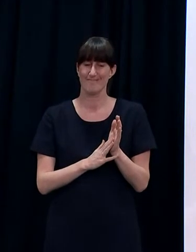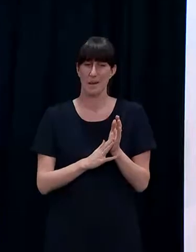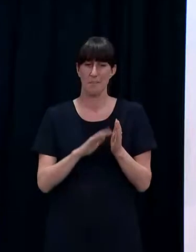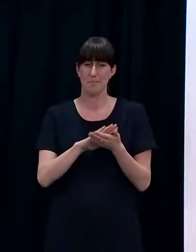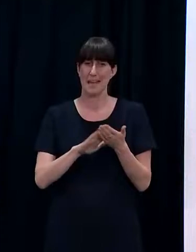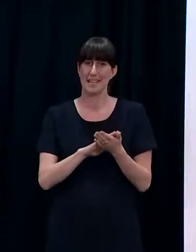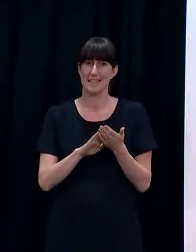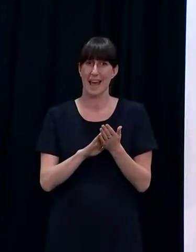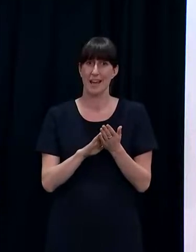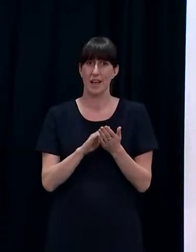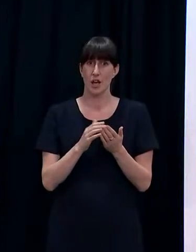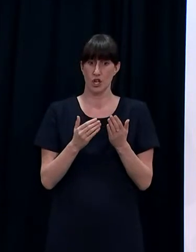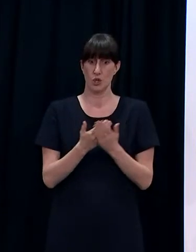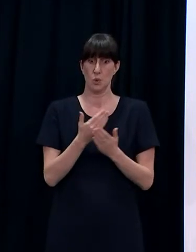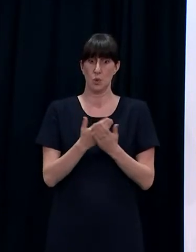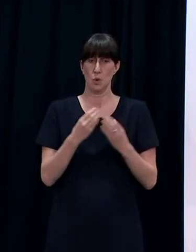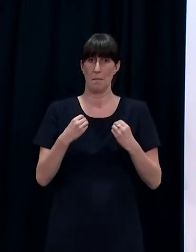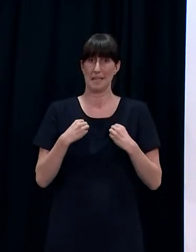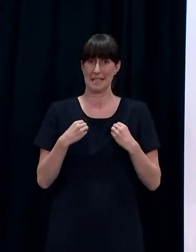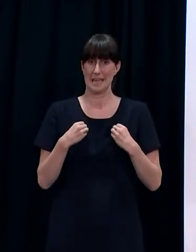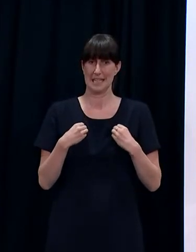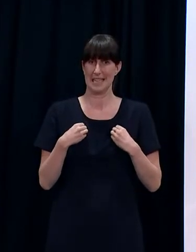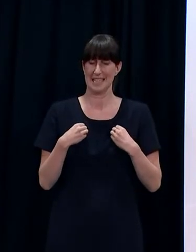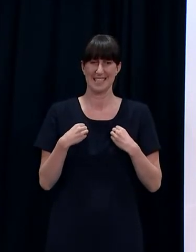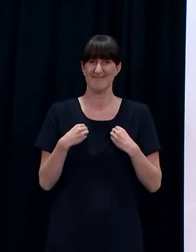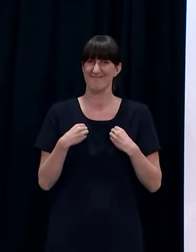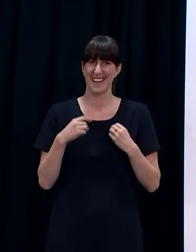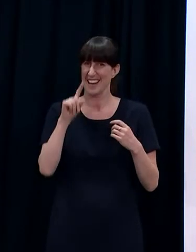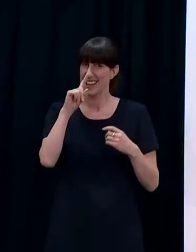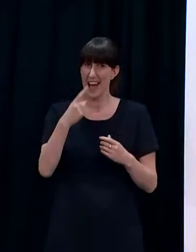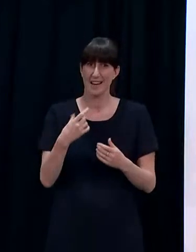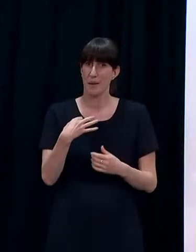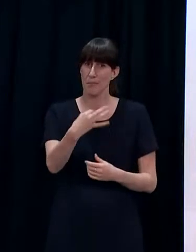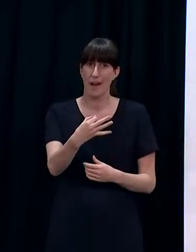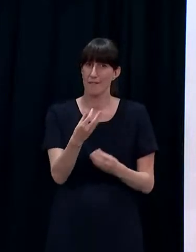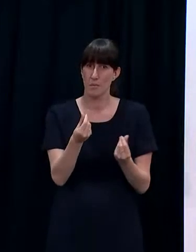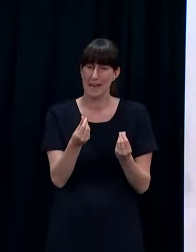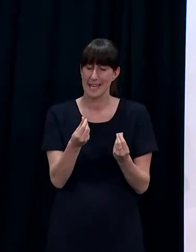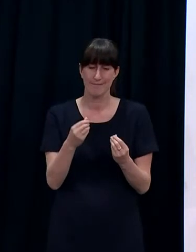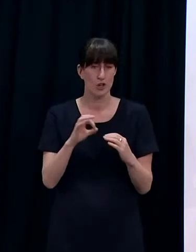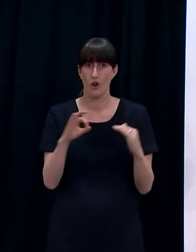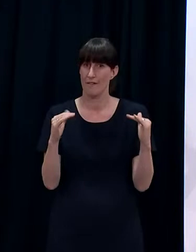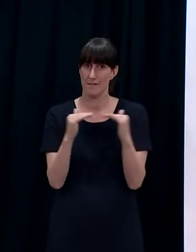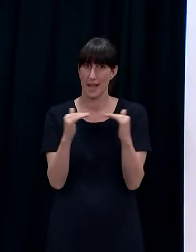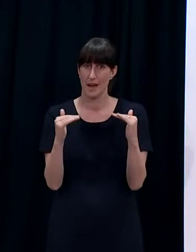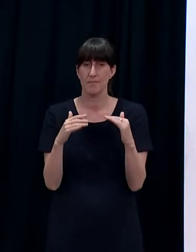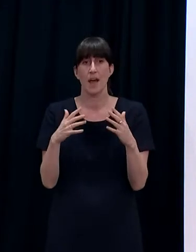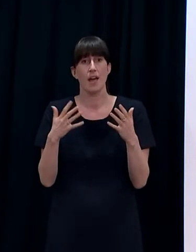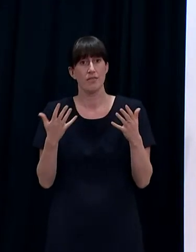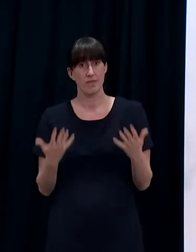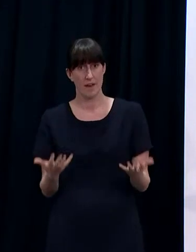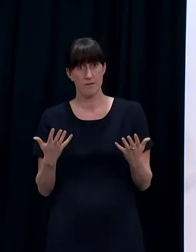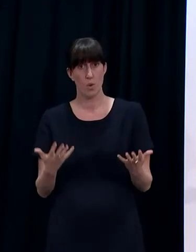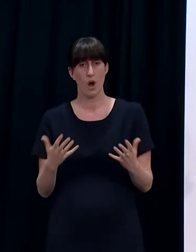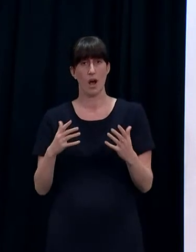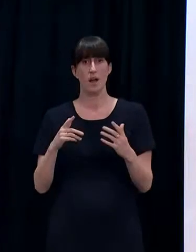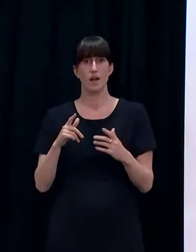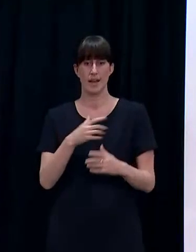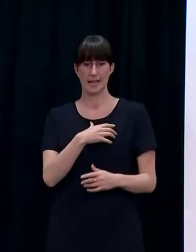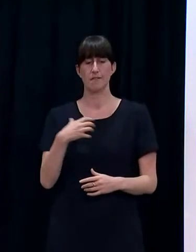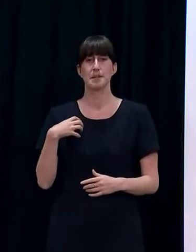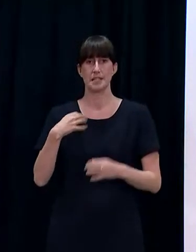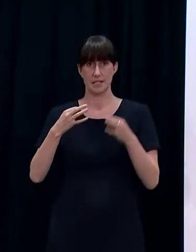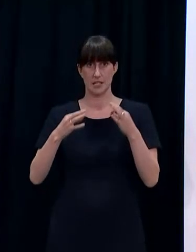I agree. Therefore, ministers have agreed to reduce the time required for a business to have been in operation to be eligible